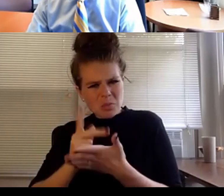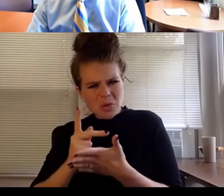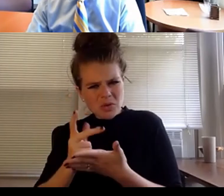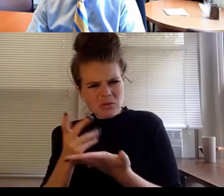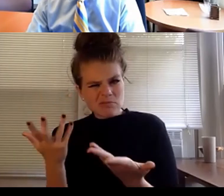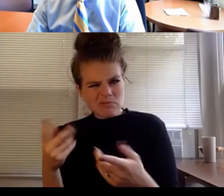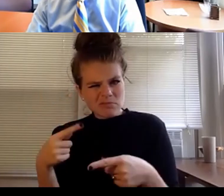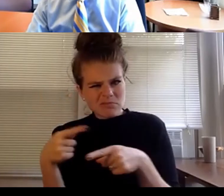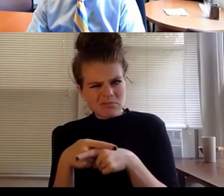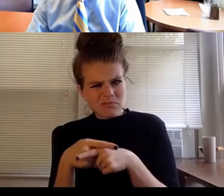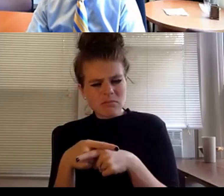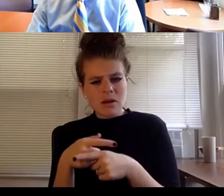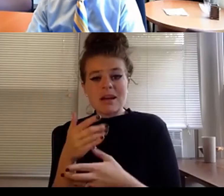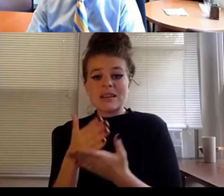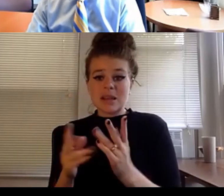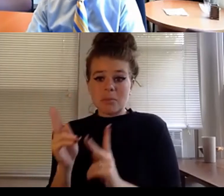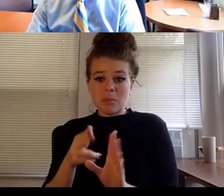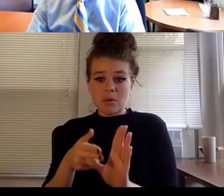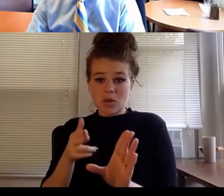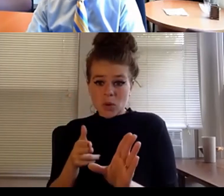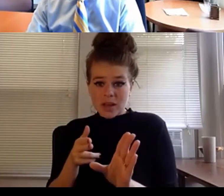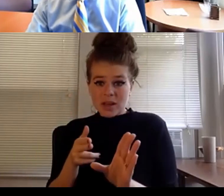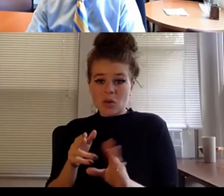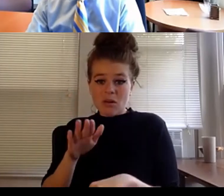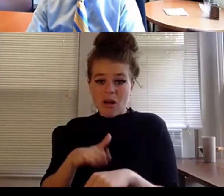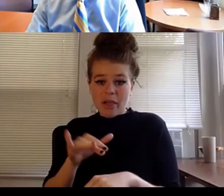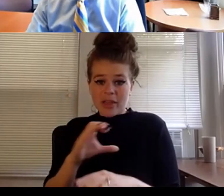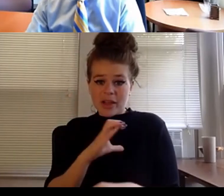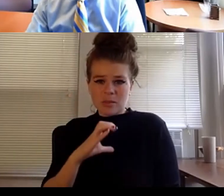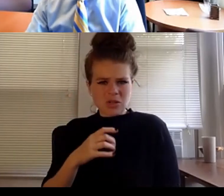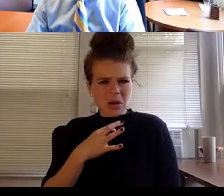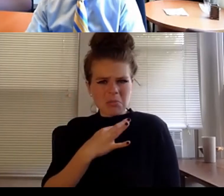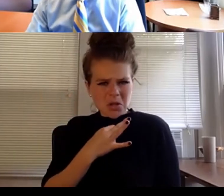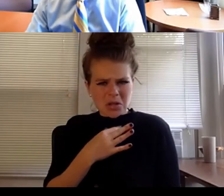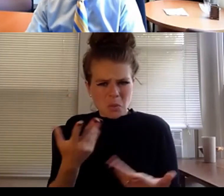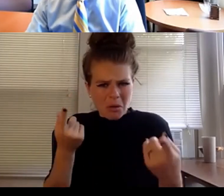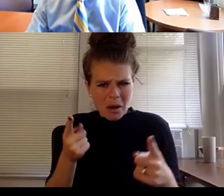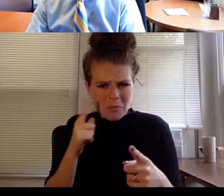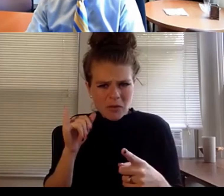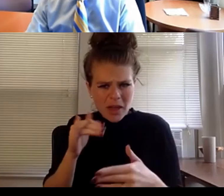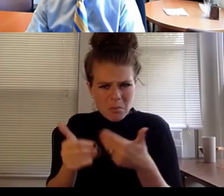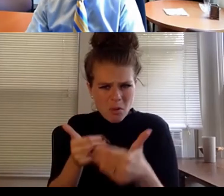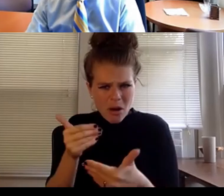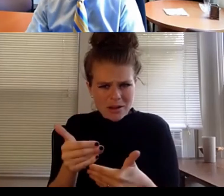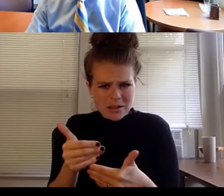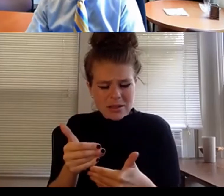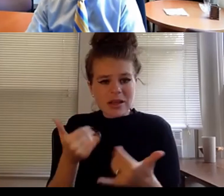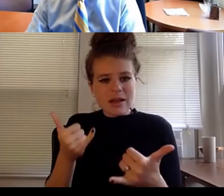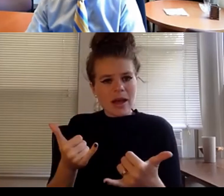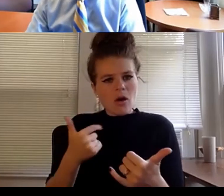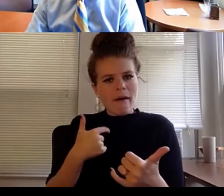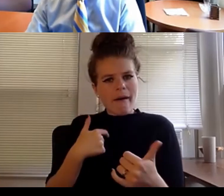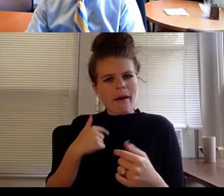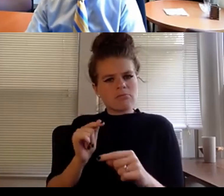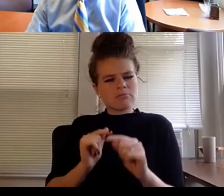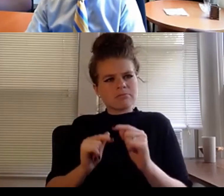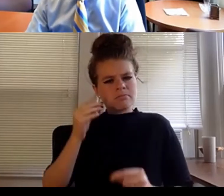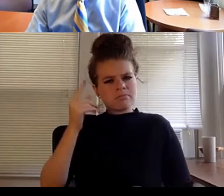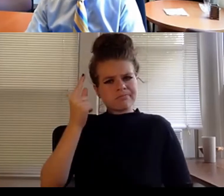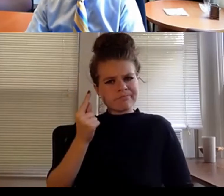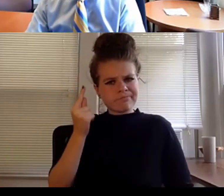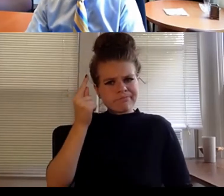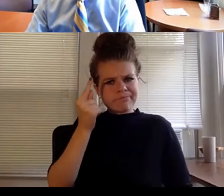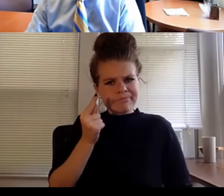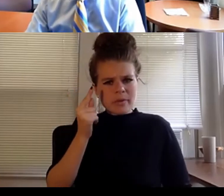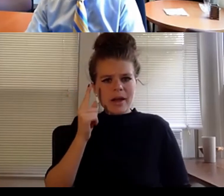people quit that were on this. So what happened in this process? Because now that makes me kind of think, and I think some